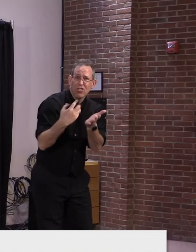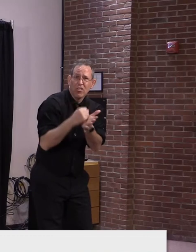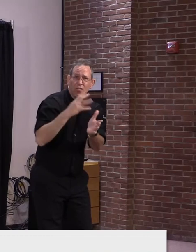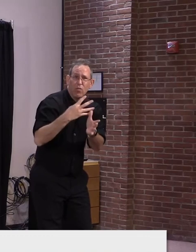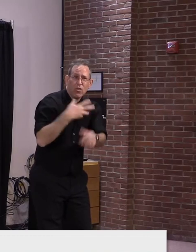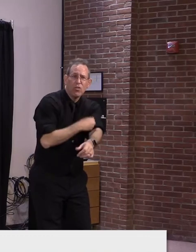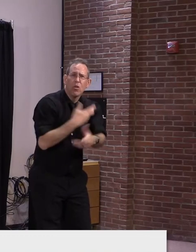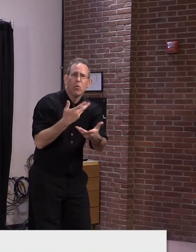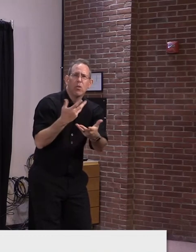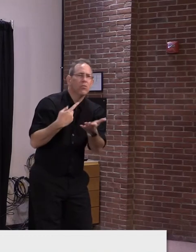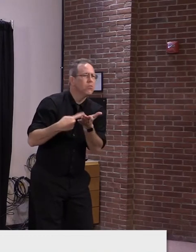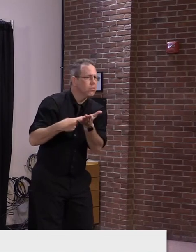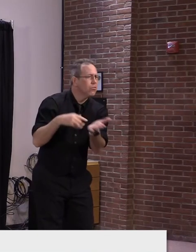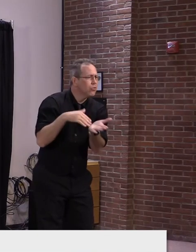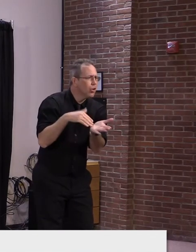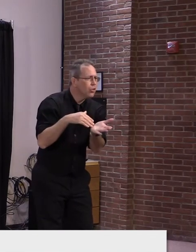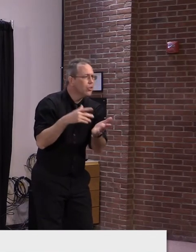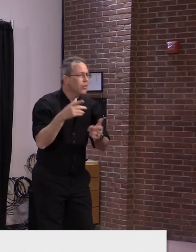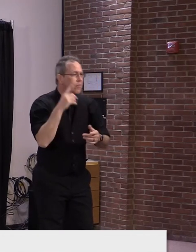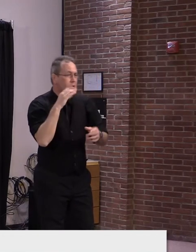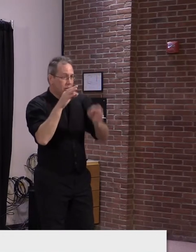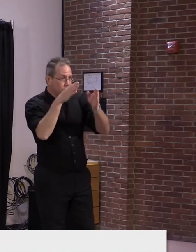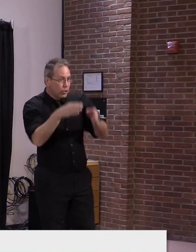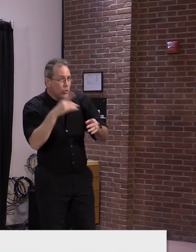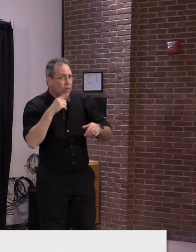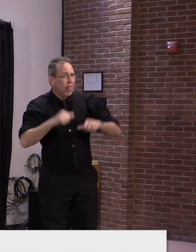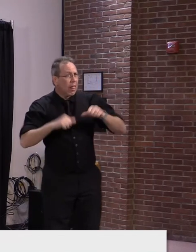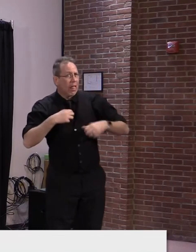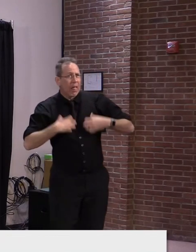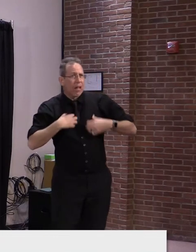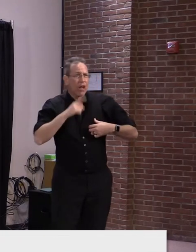of benefits versus risks.